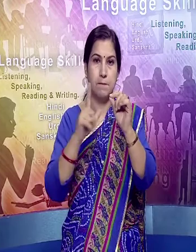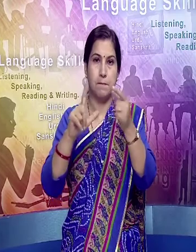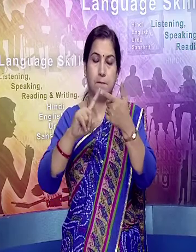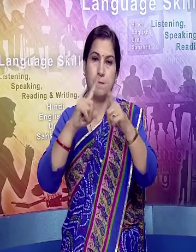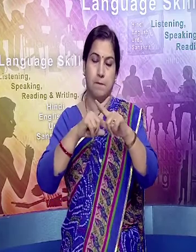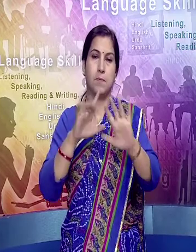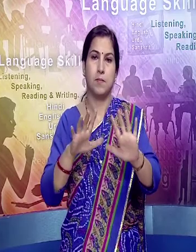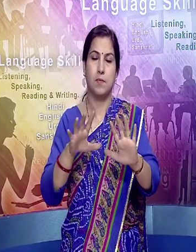also.